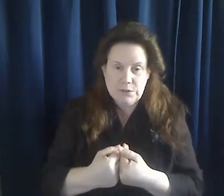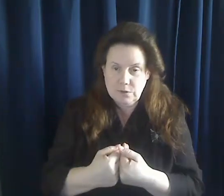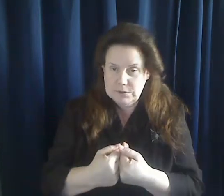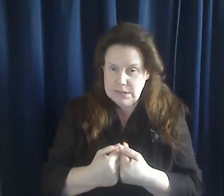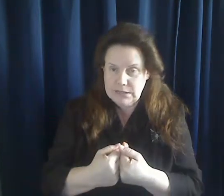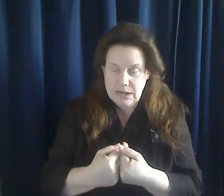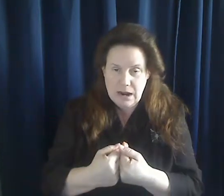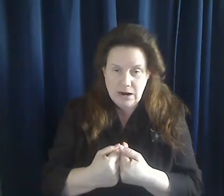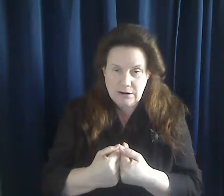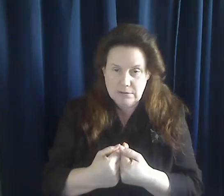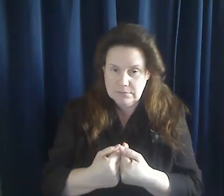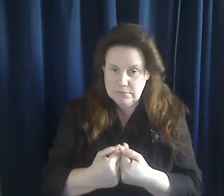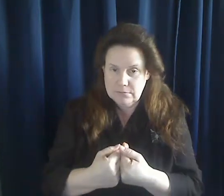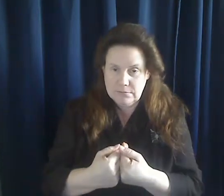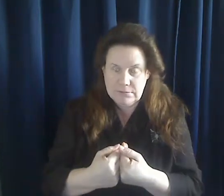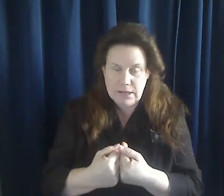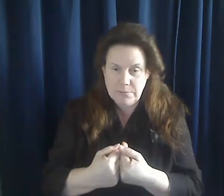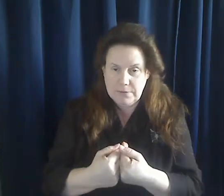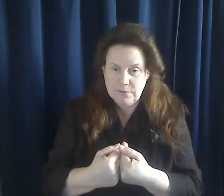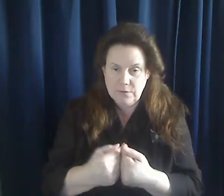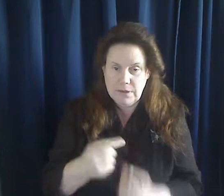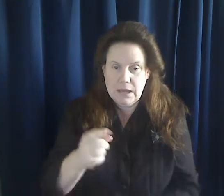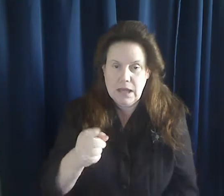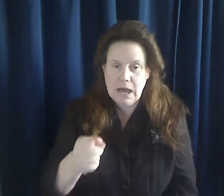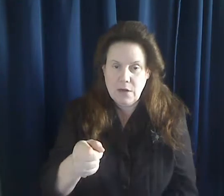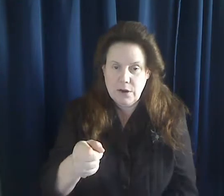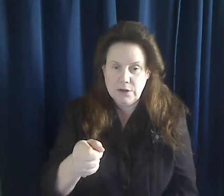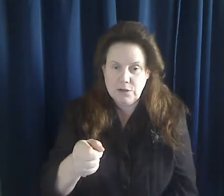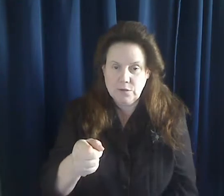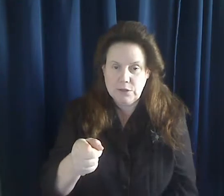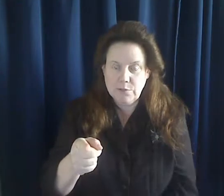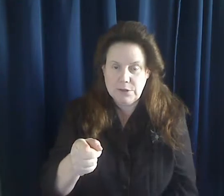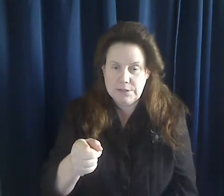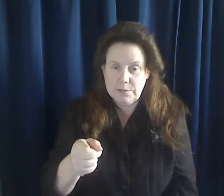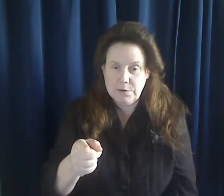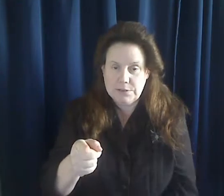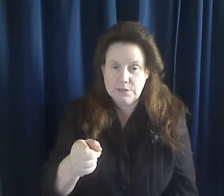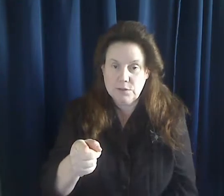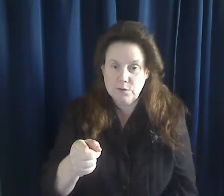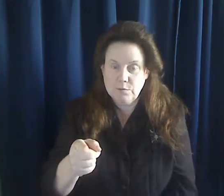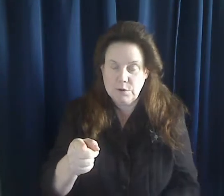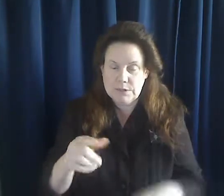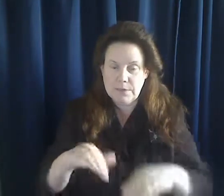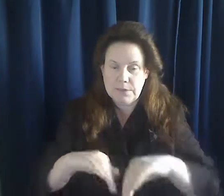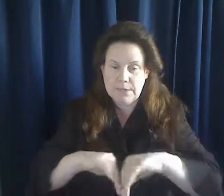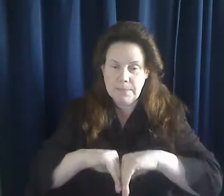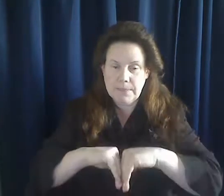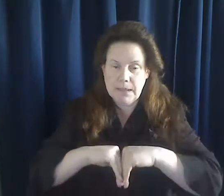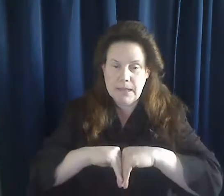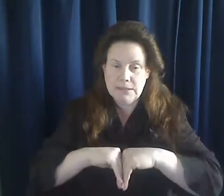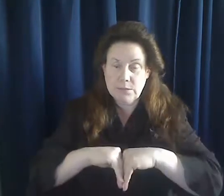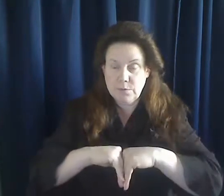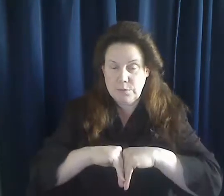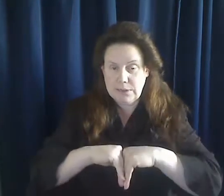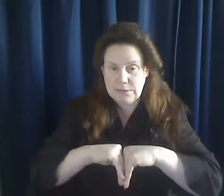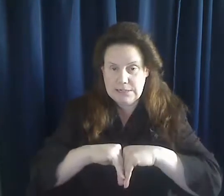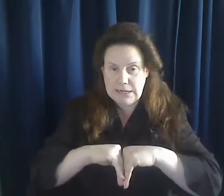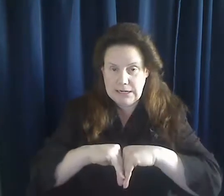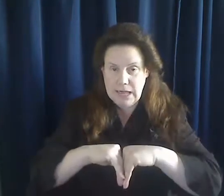don't sign are, the helping verb. How are you? And you point at the person to whom you are speaking. So we're really only signing